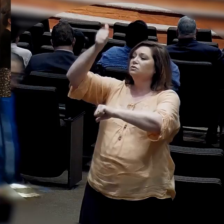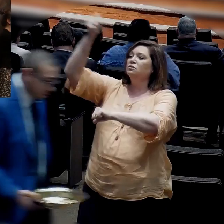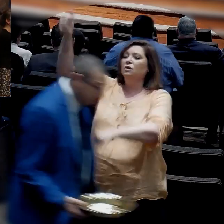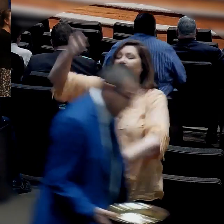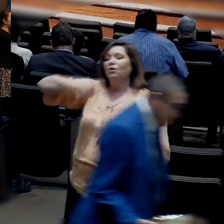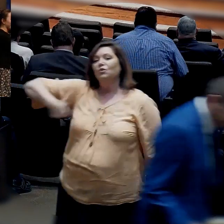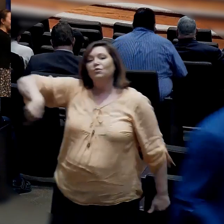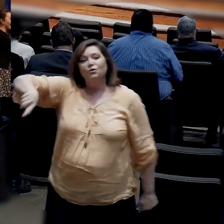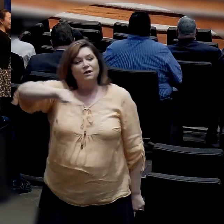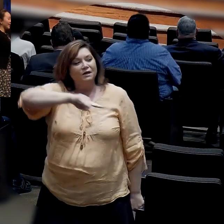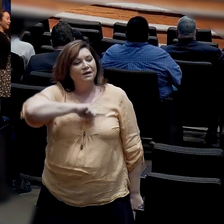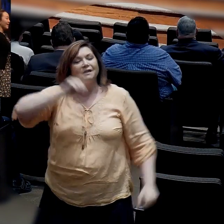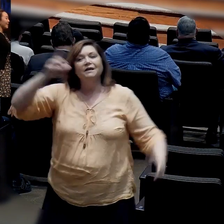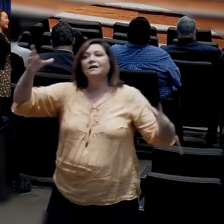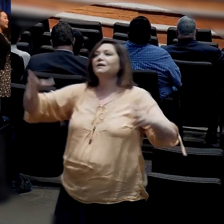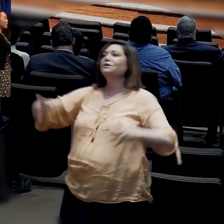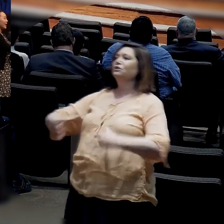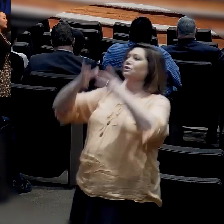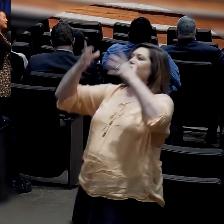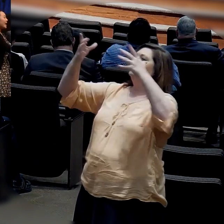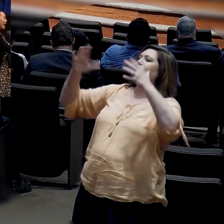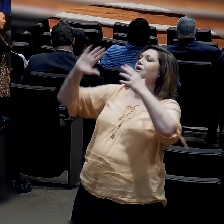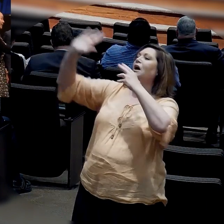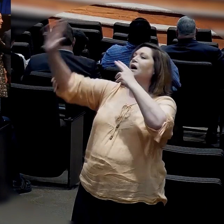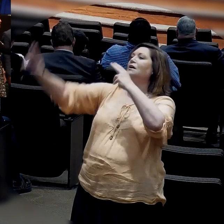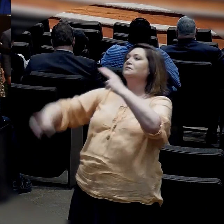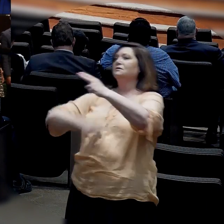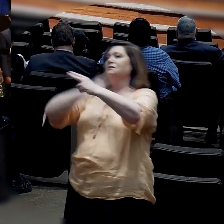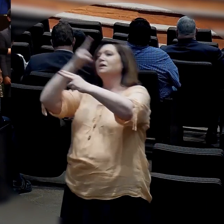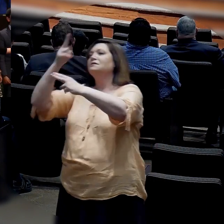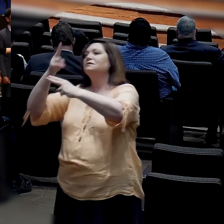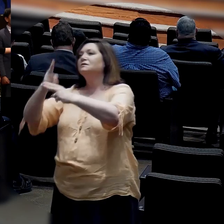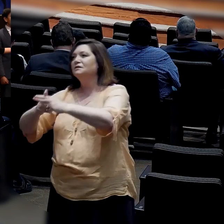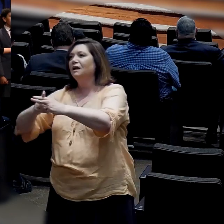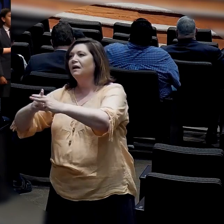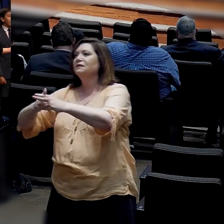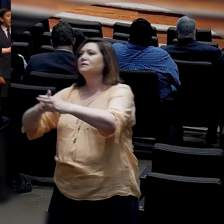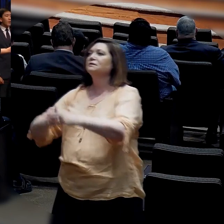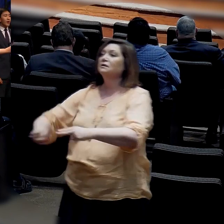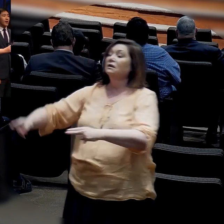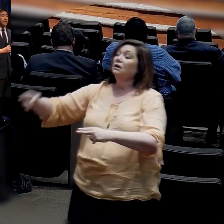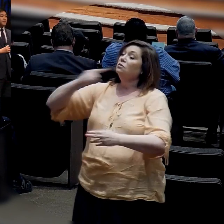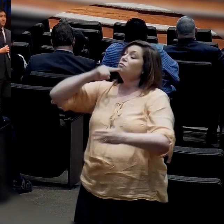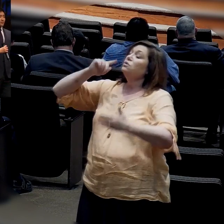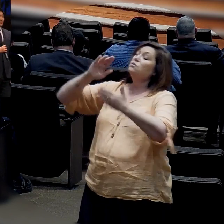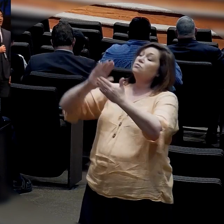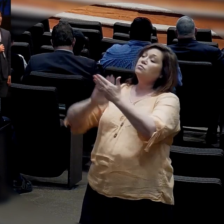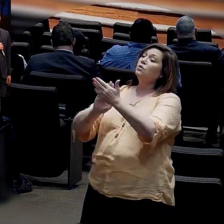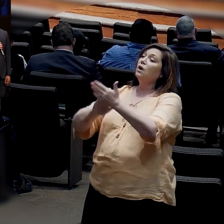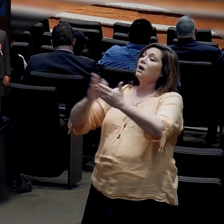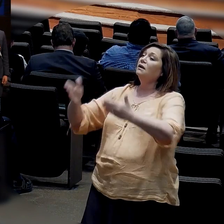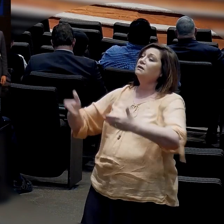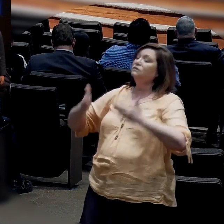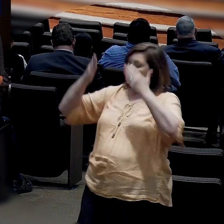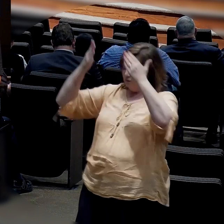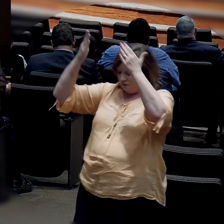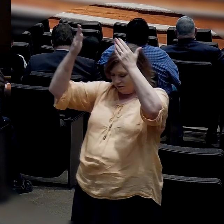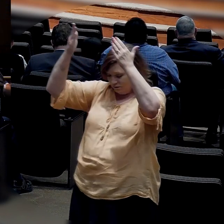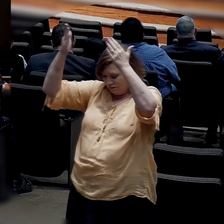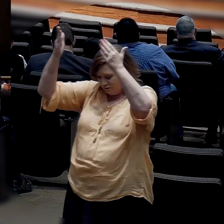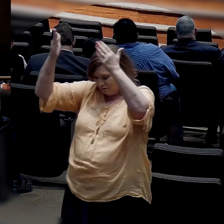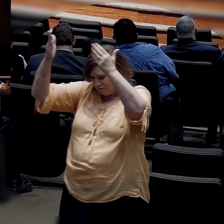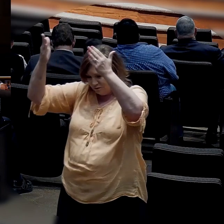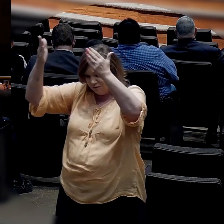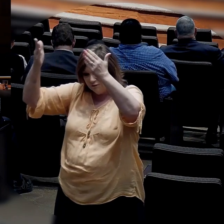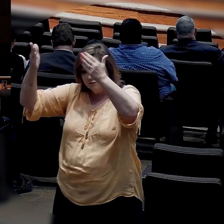the skies with endless praise, endless praise. Yahweh, Yahweh, we love to